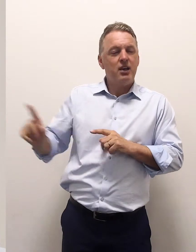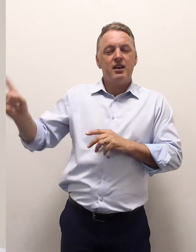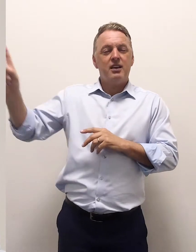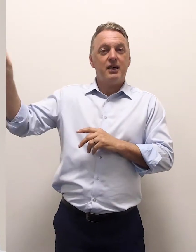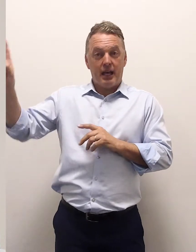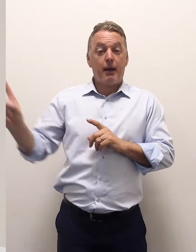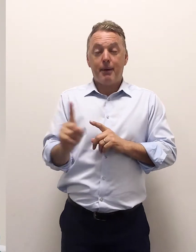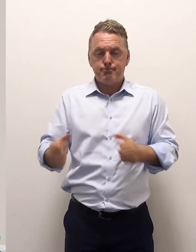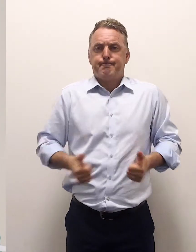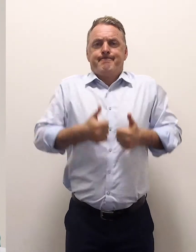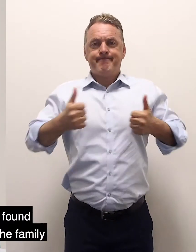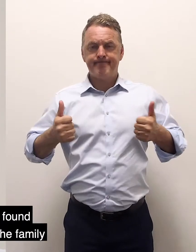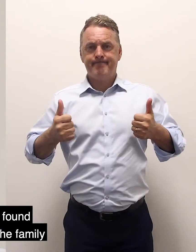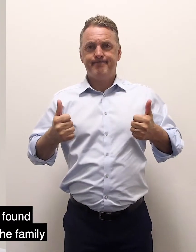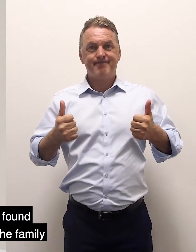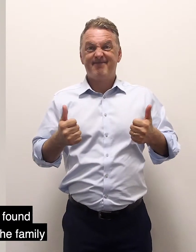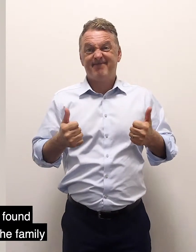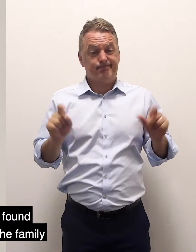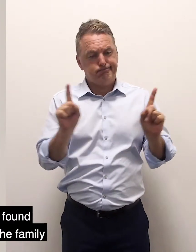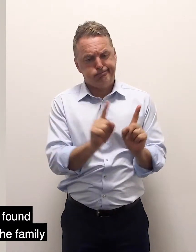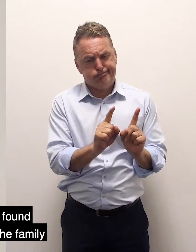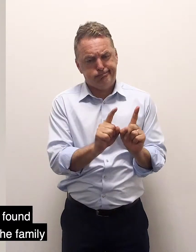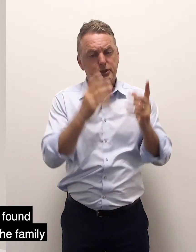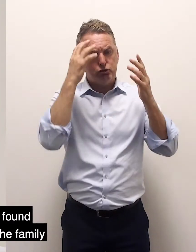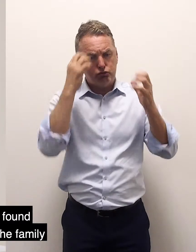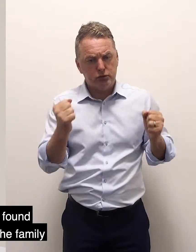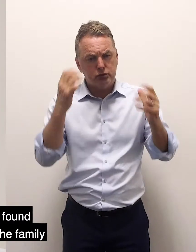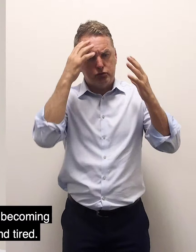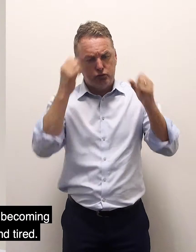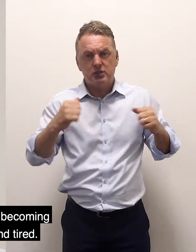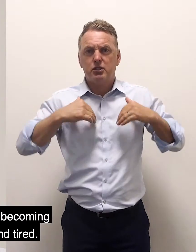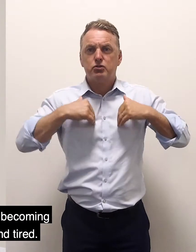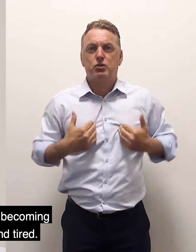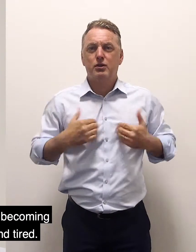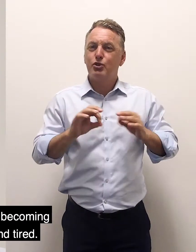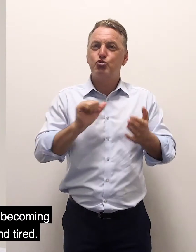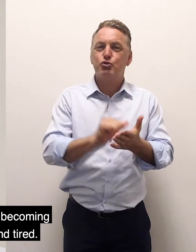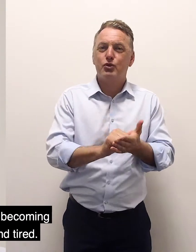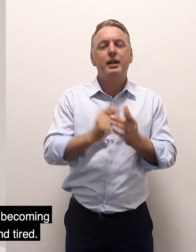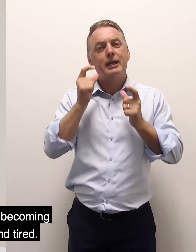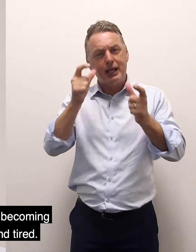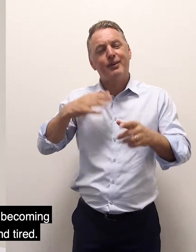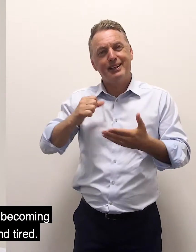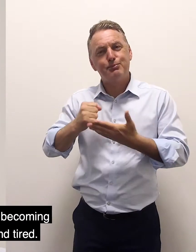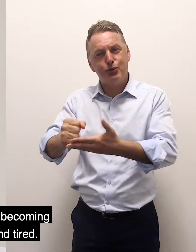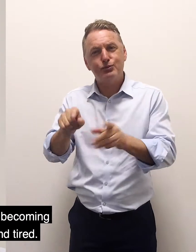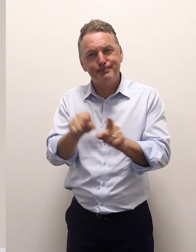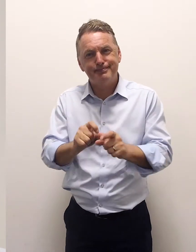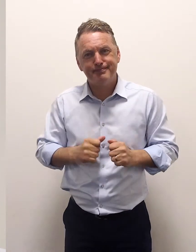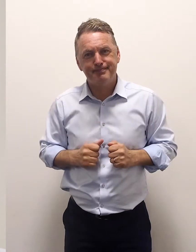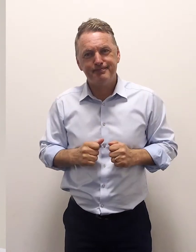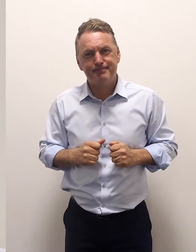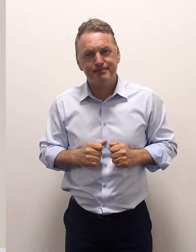other. So the carers found themselves, and the family found themselves becoming very stressed and